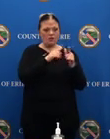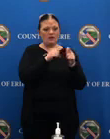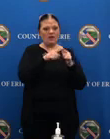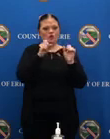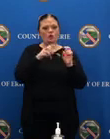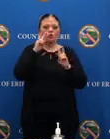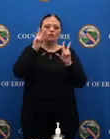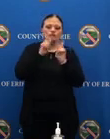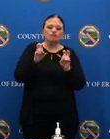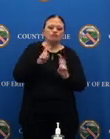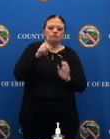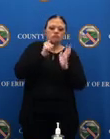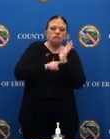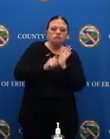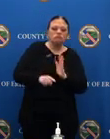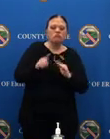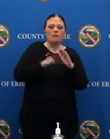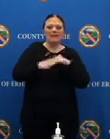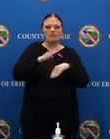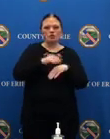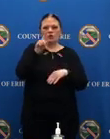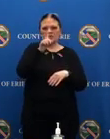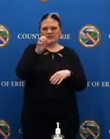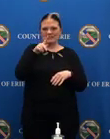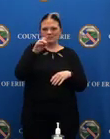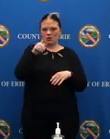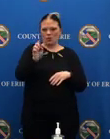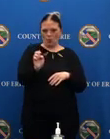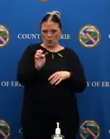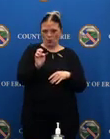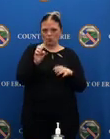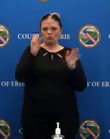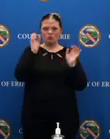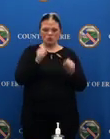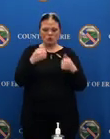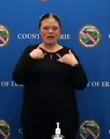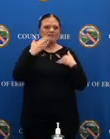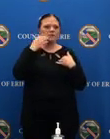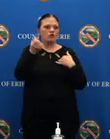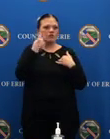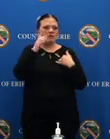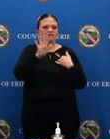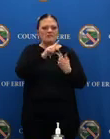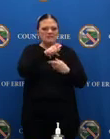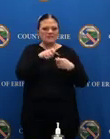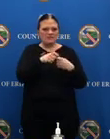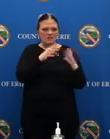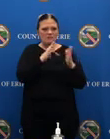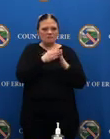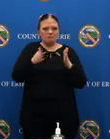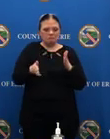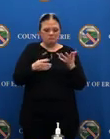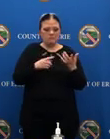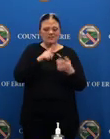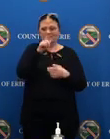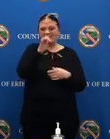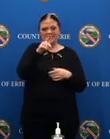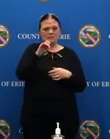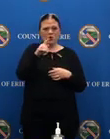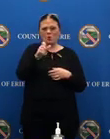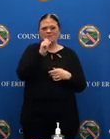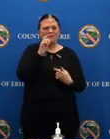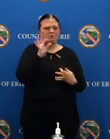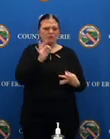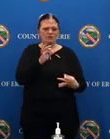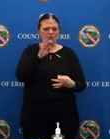on zip code, so people will get a better understanding of what may be happening in their particular neighborhood. Now, zip codes are not perfect. For example,